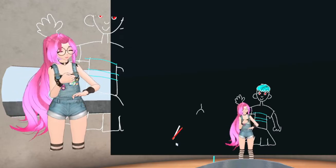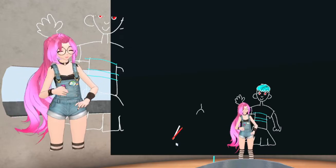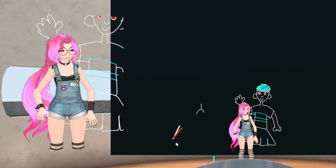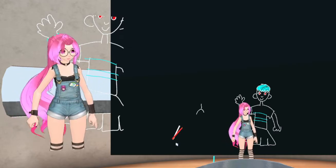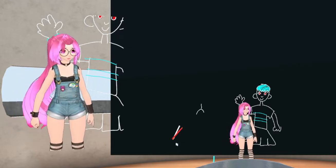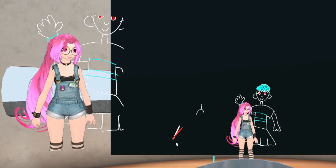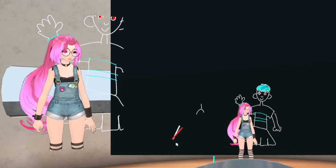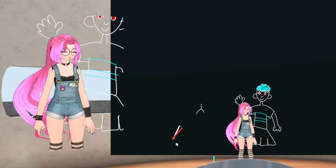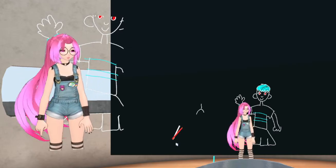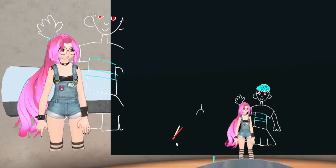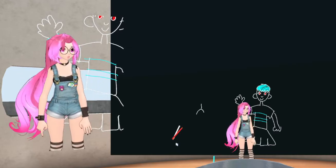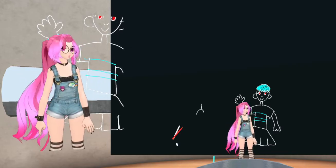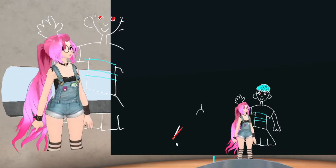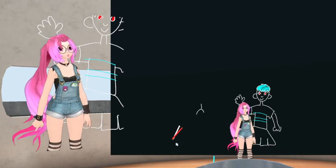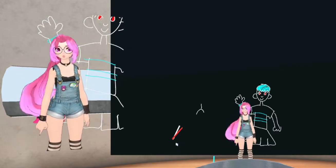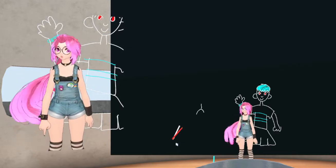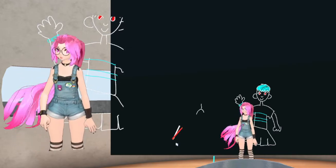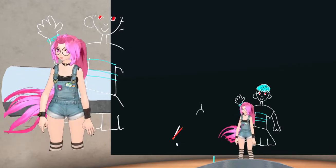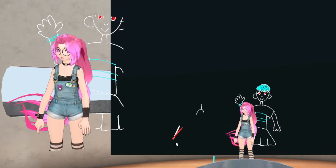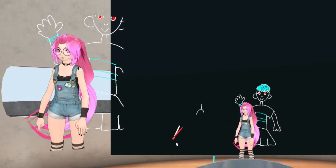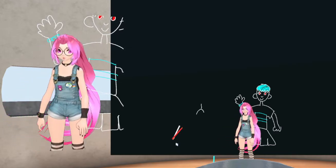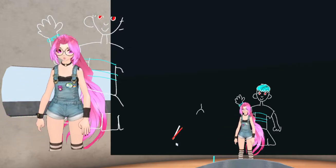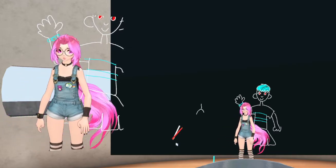ring. Yeah.